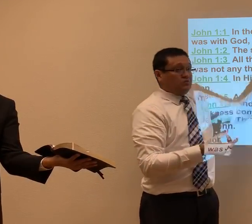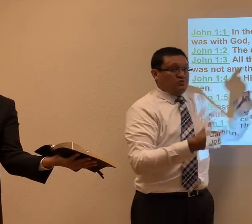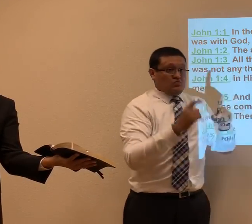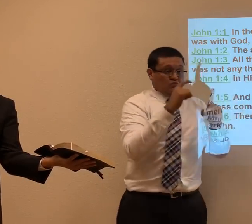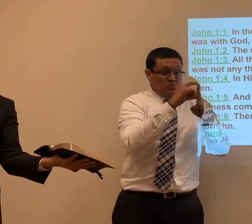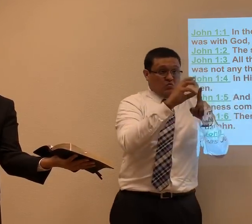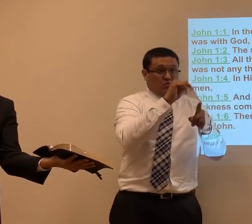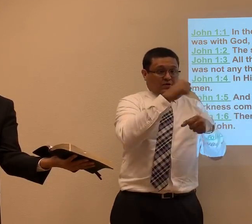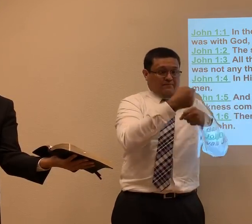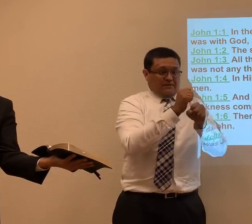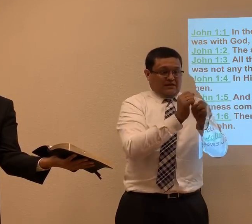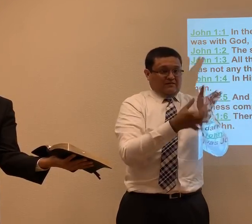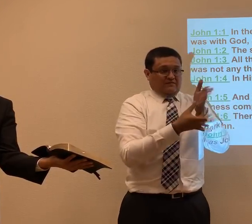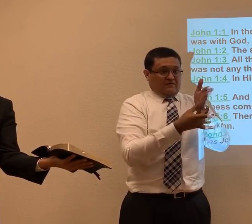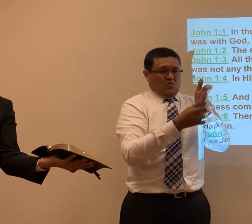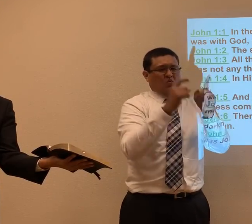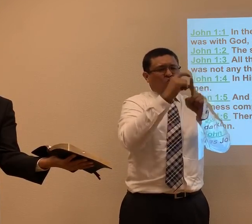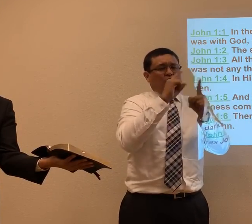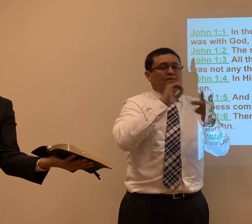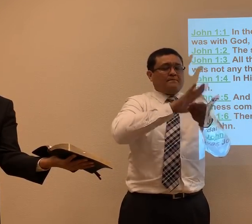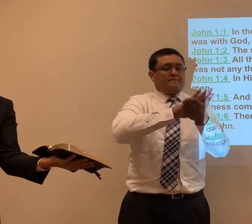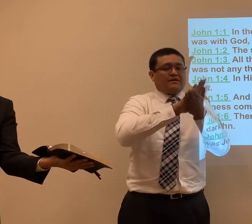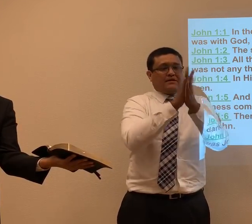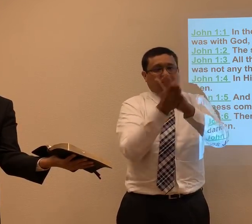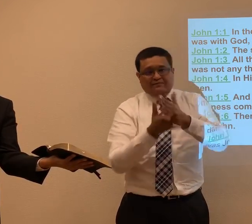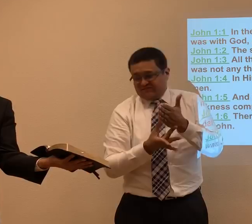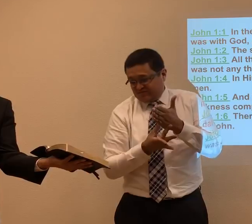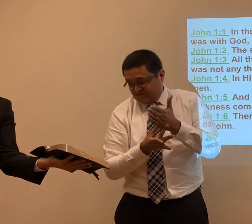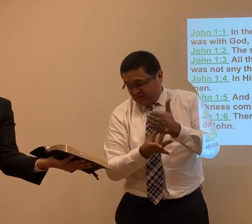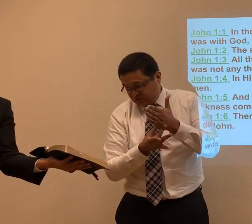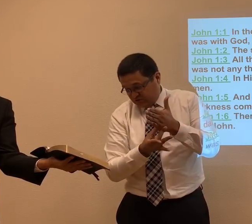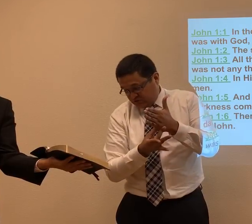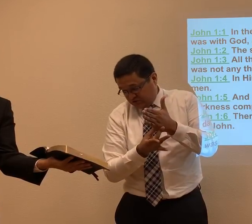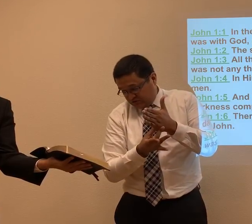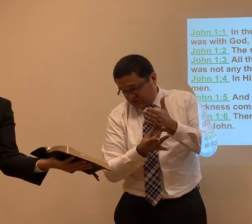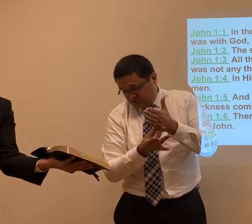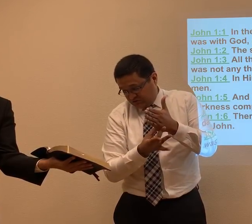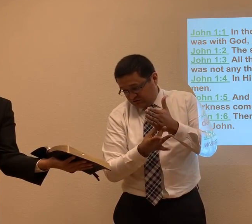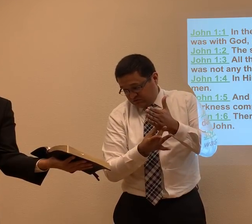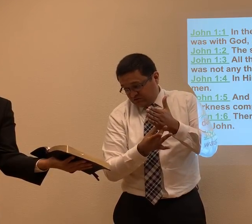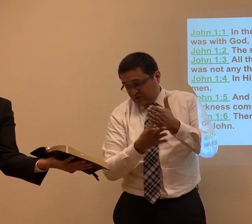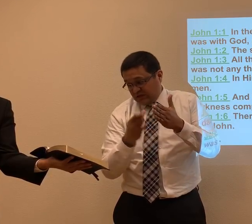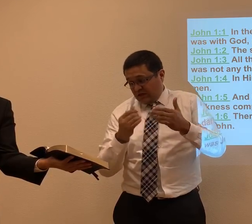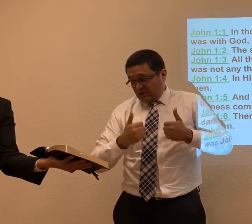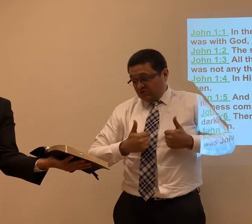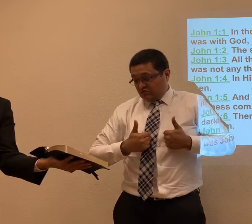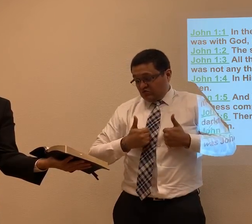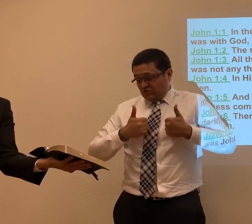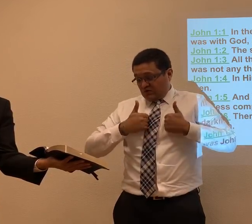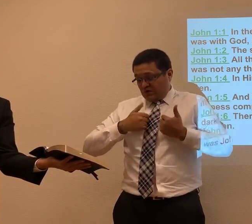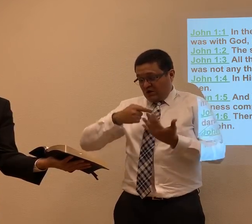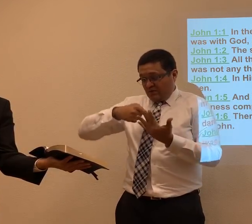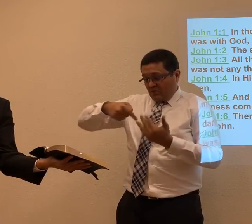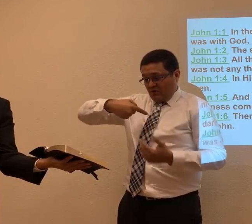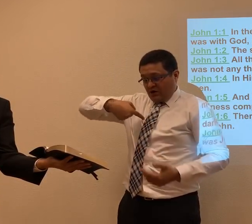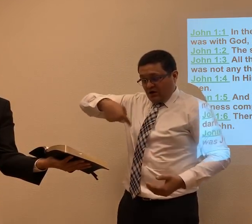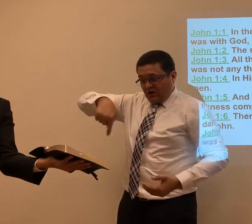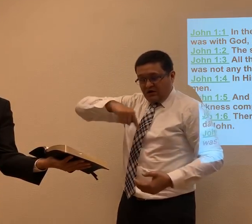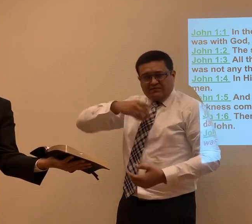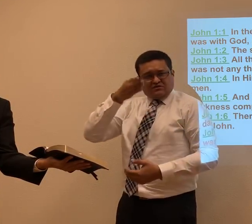Remember, it says, in the beginning was the Word, and the Word was with God, and the Word was God. So the Word became flesh and lived